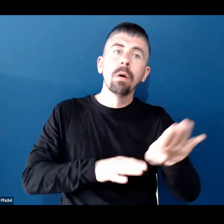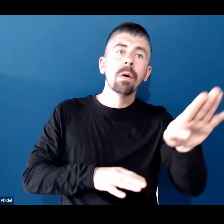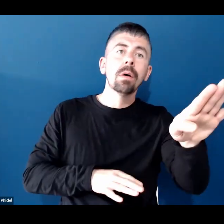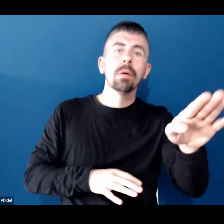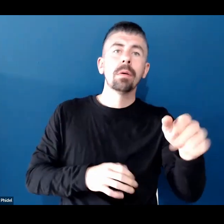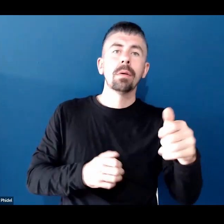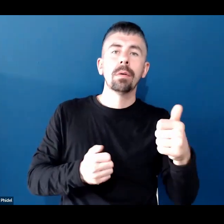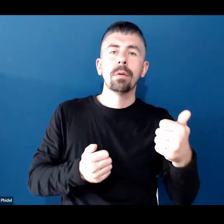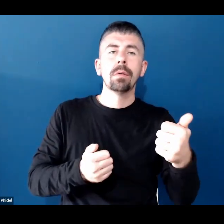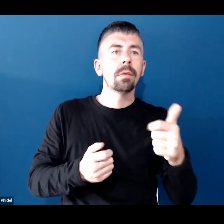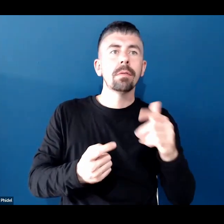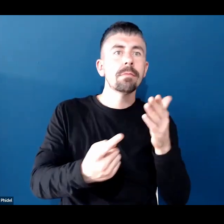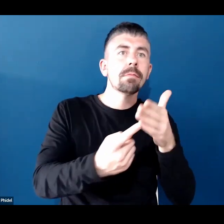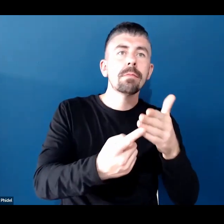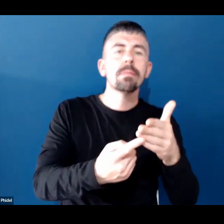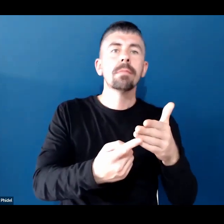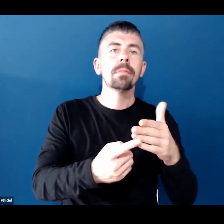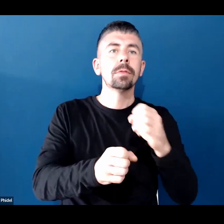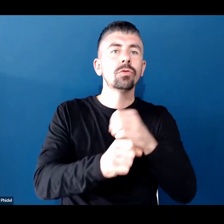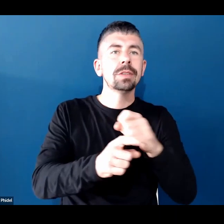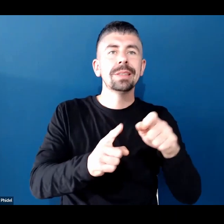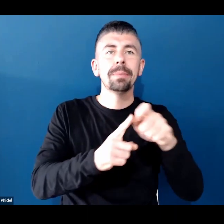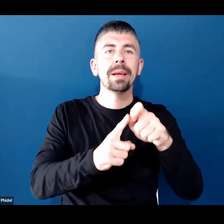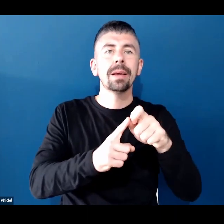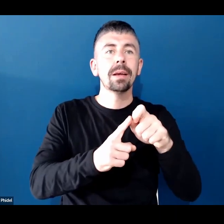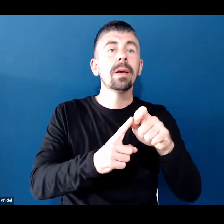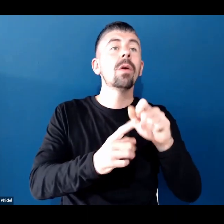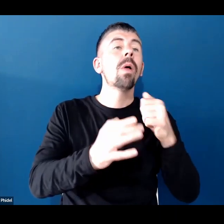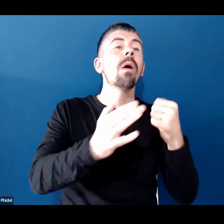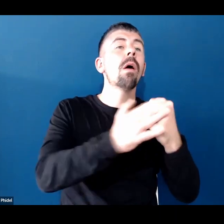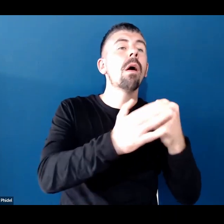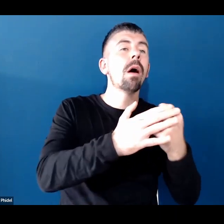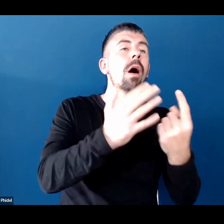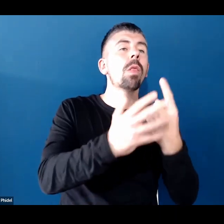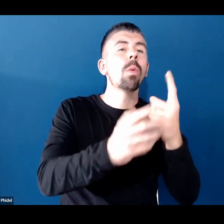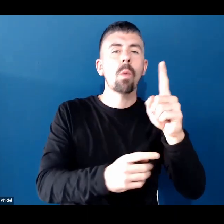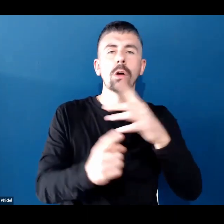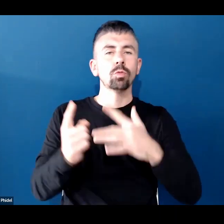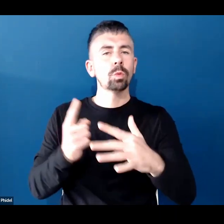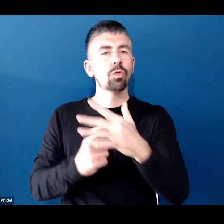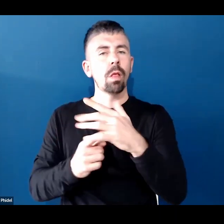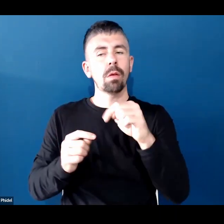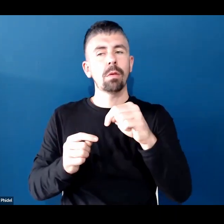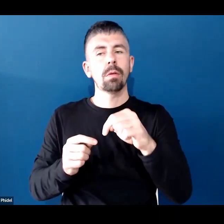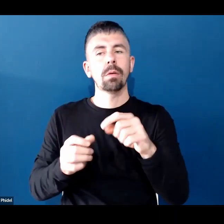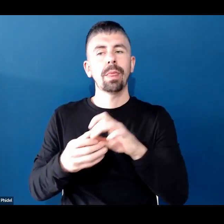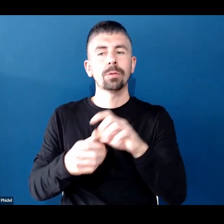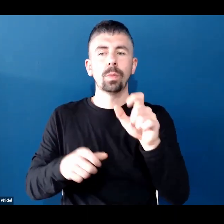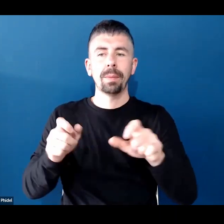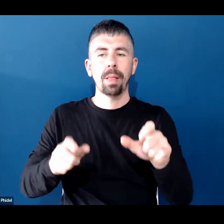the infinite pursuit of economic growth, will hit another limit, a social limit that has to do with another